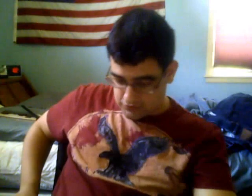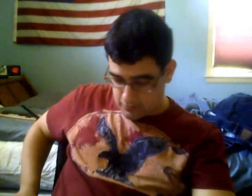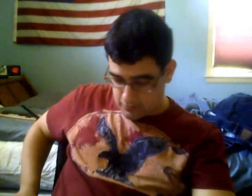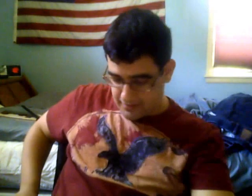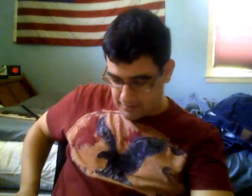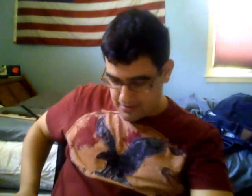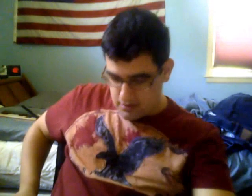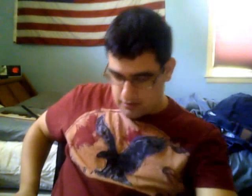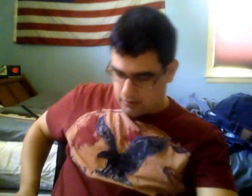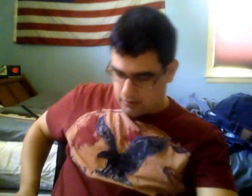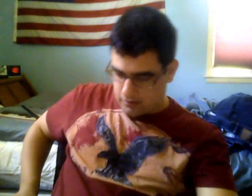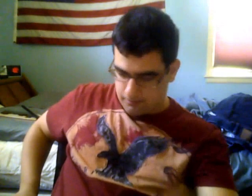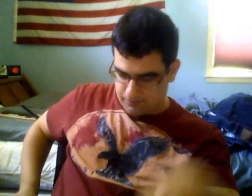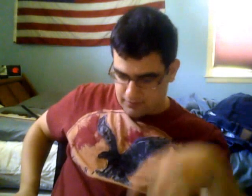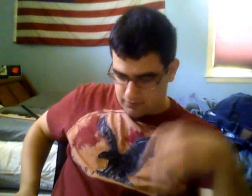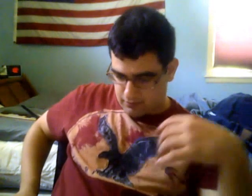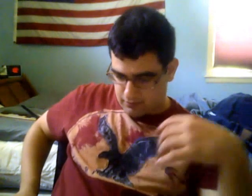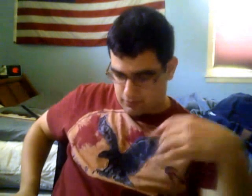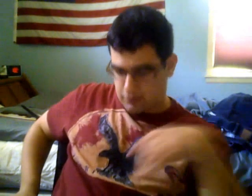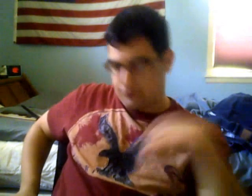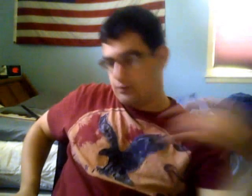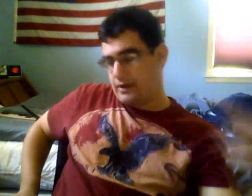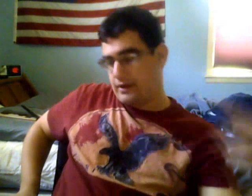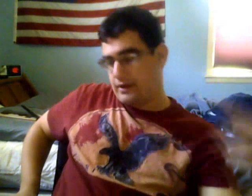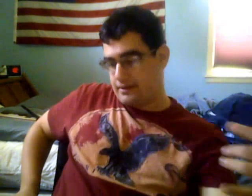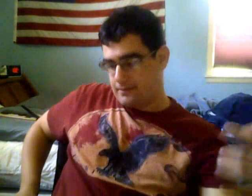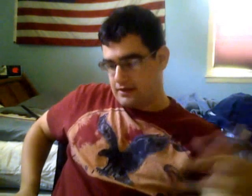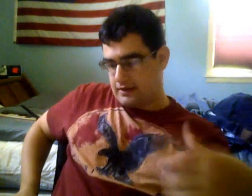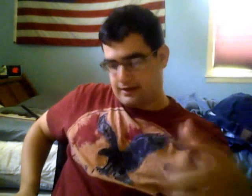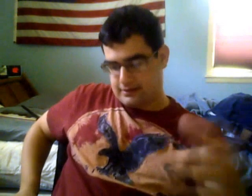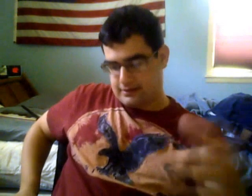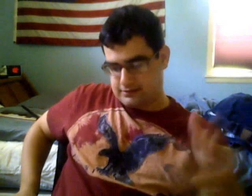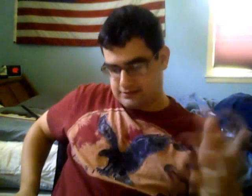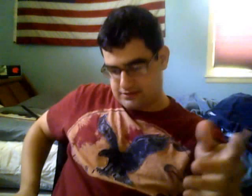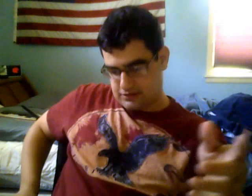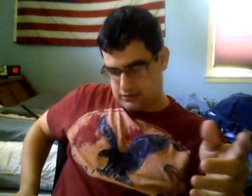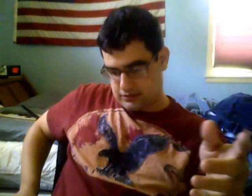So anyway, Carter did win, and